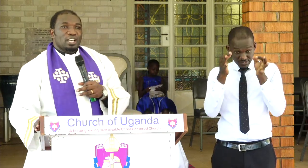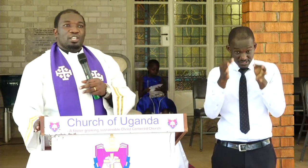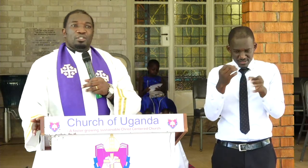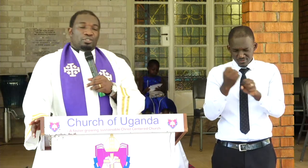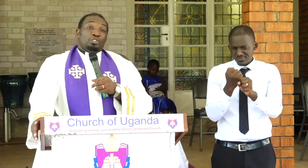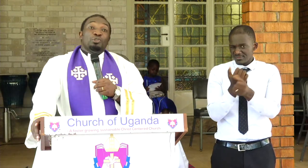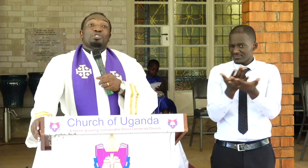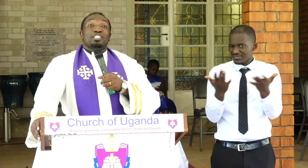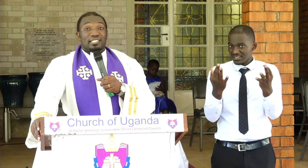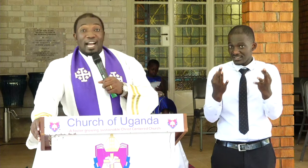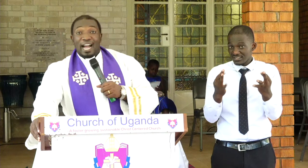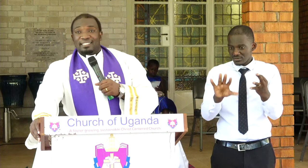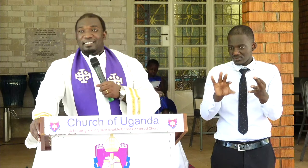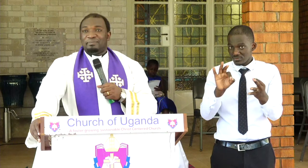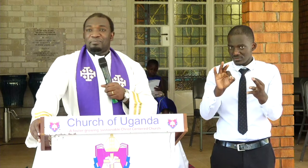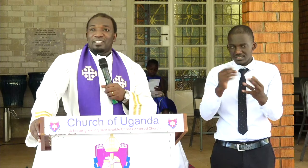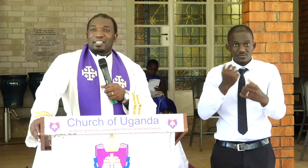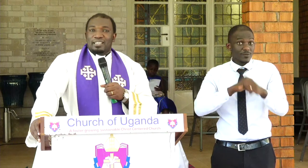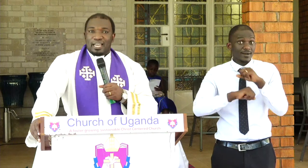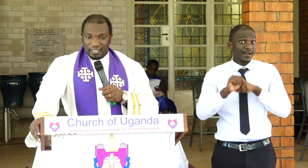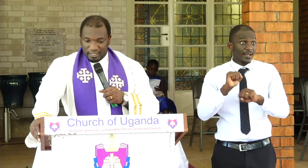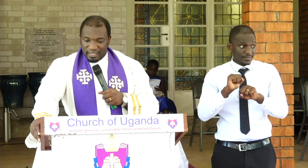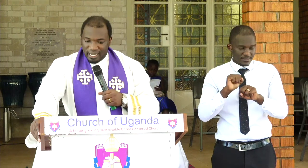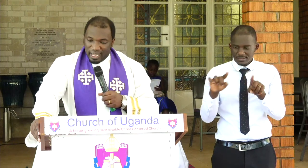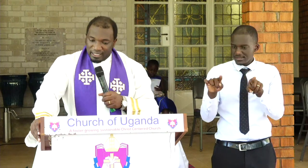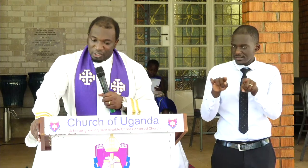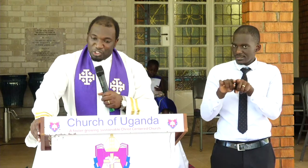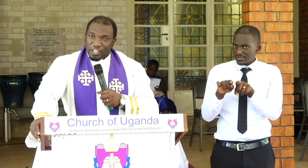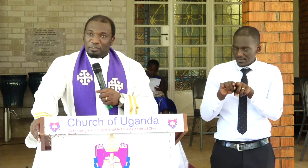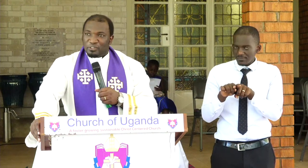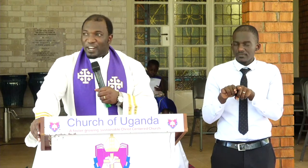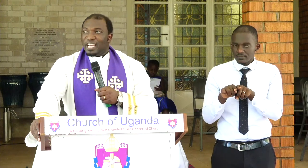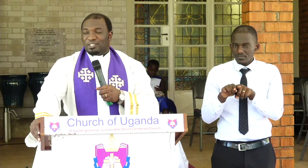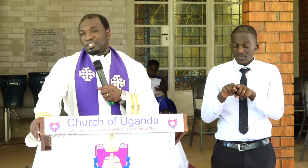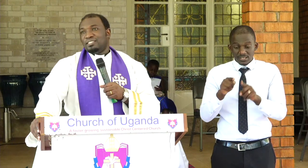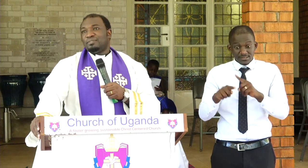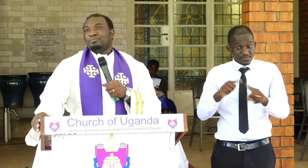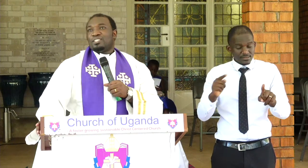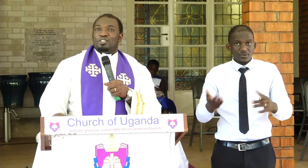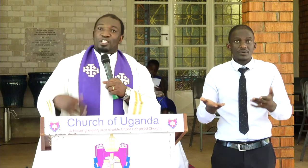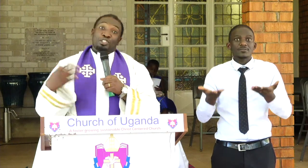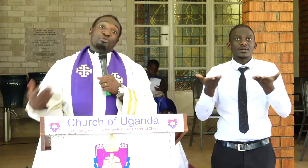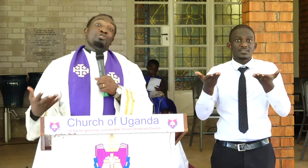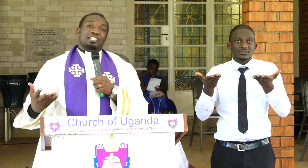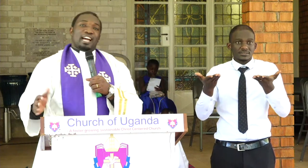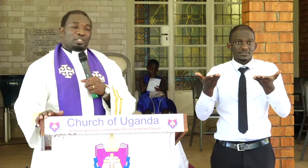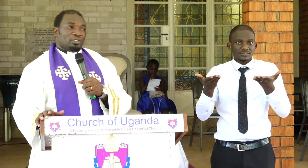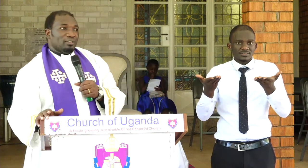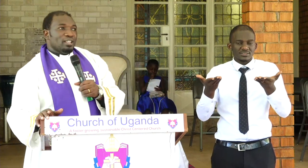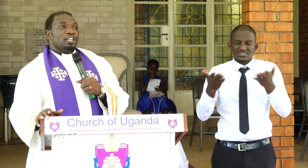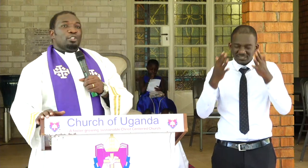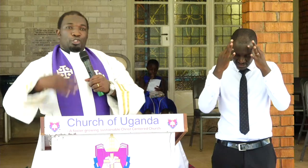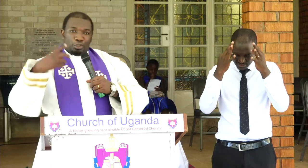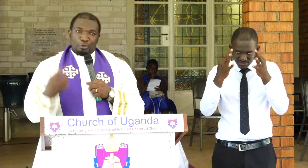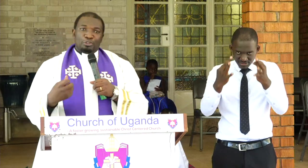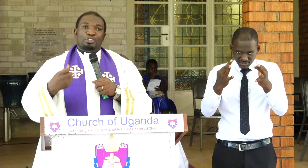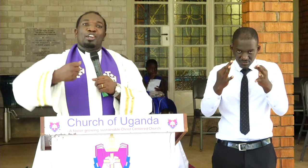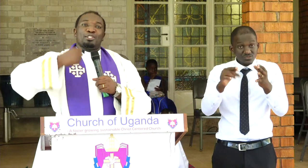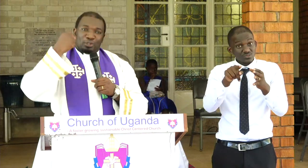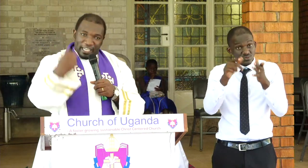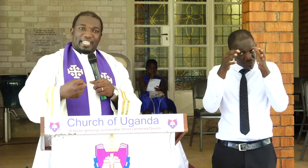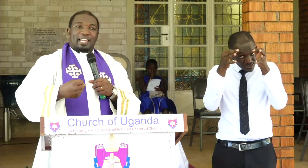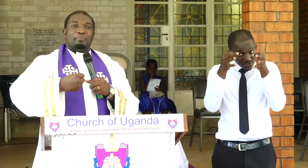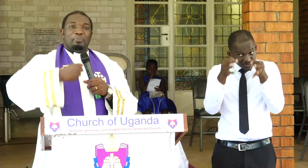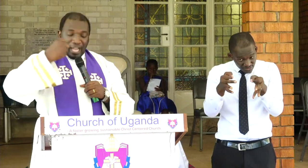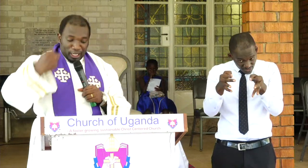anything, you're choosing to act. And sacrificing is a choosing action. You choose